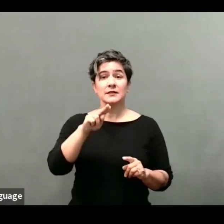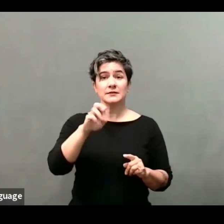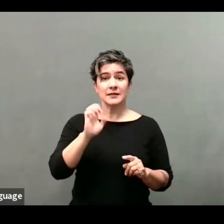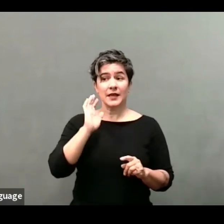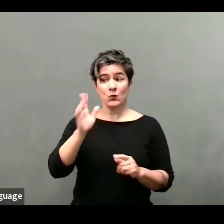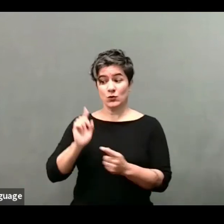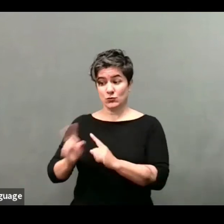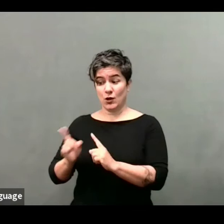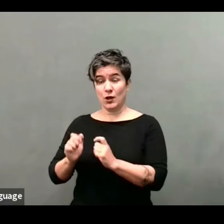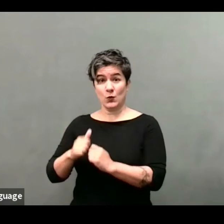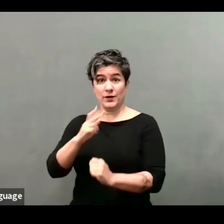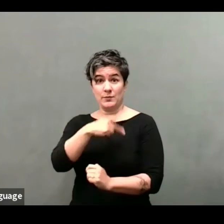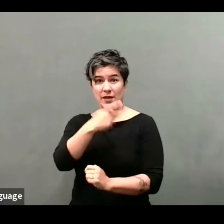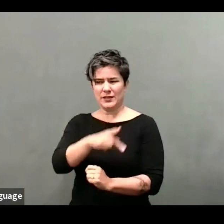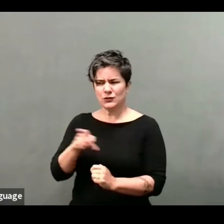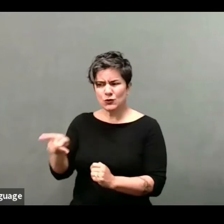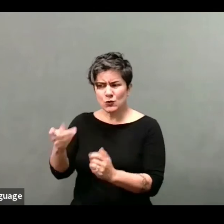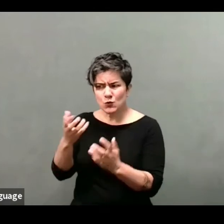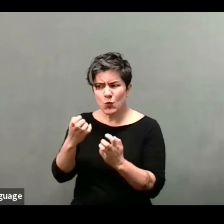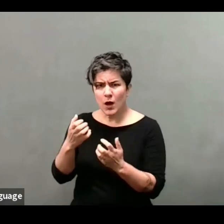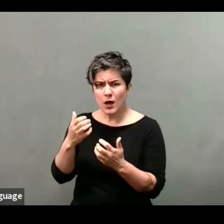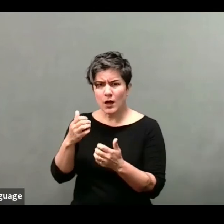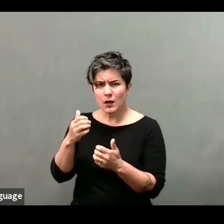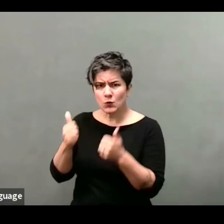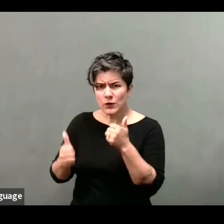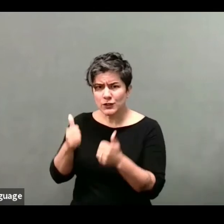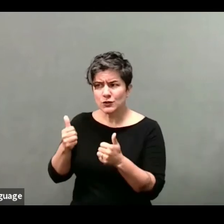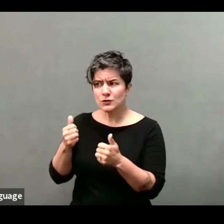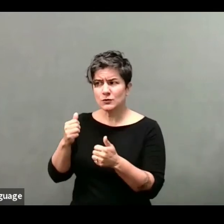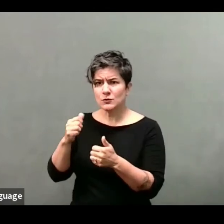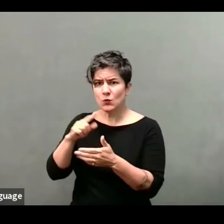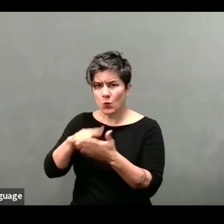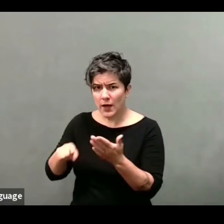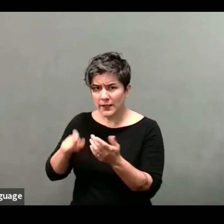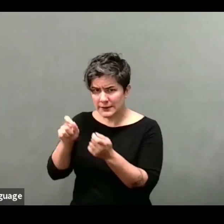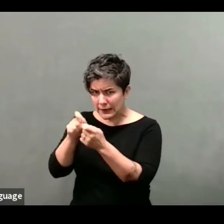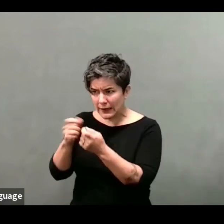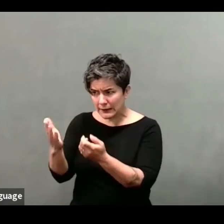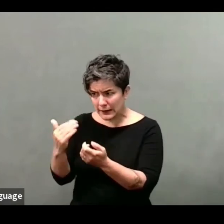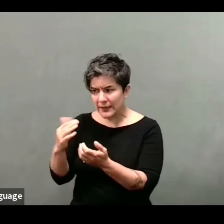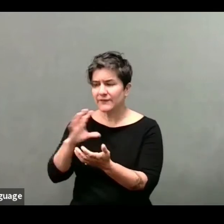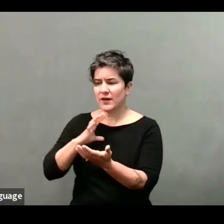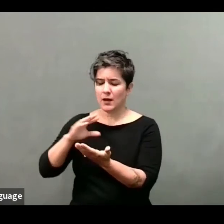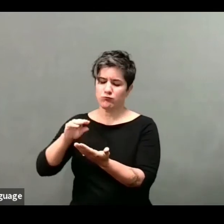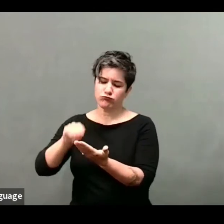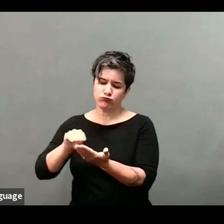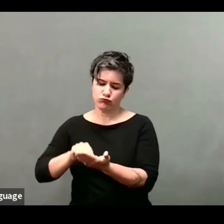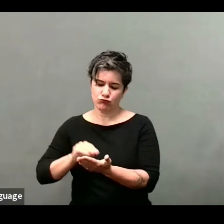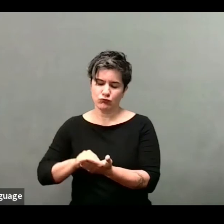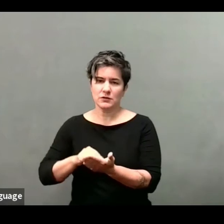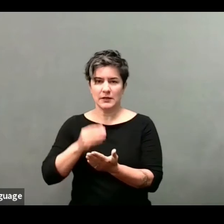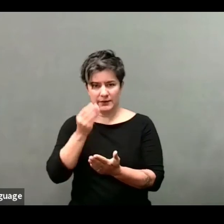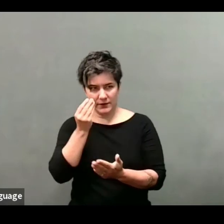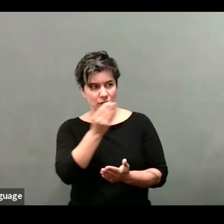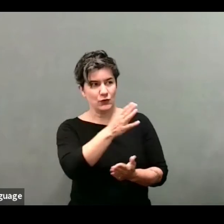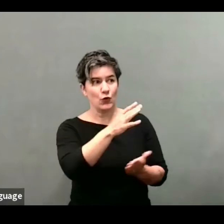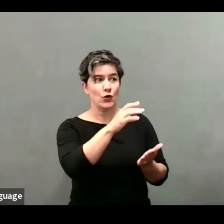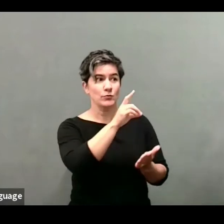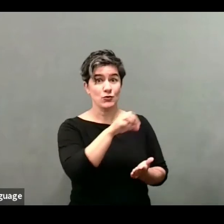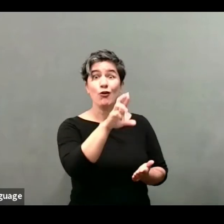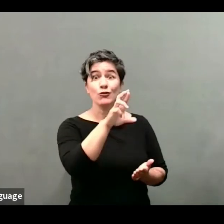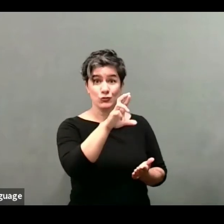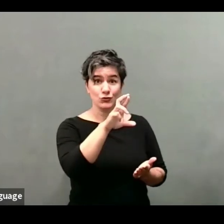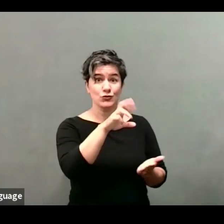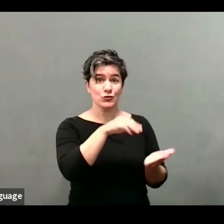with the patient about what they're interested in, what their options are, but then relay that to the doctor or